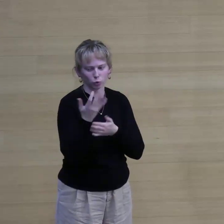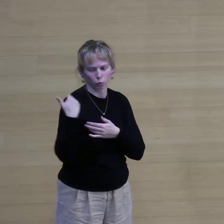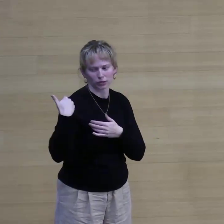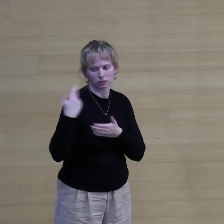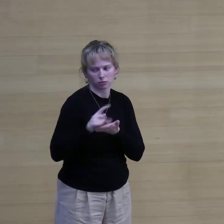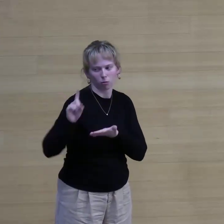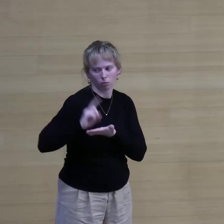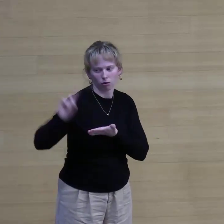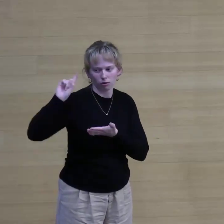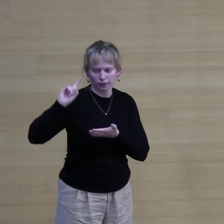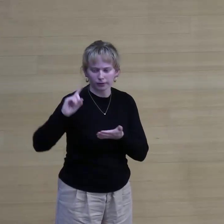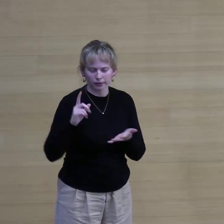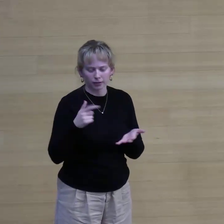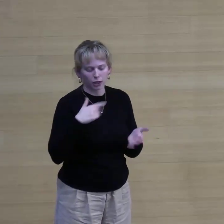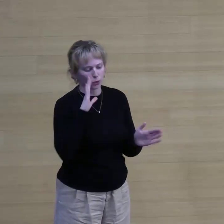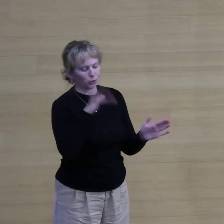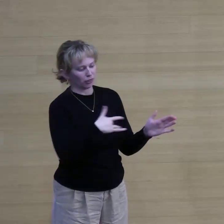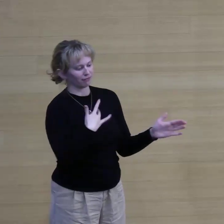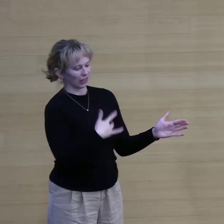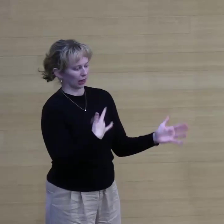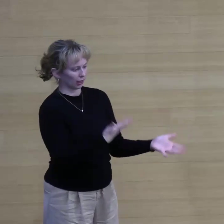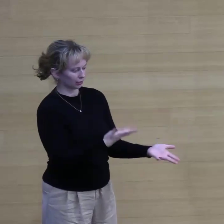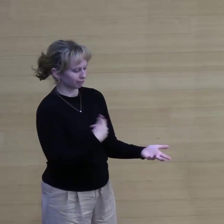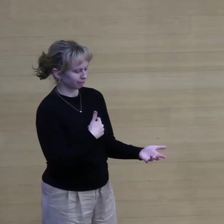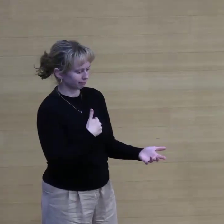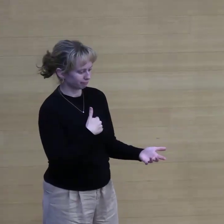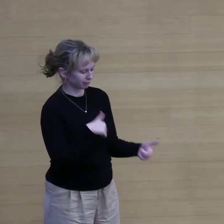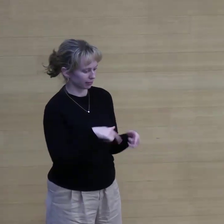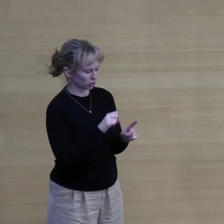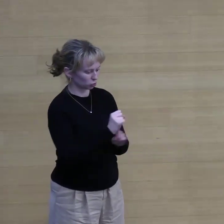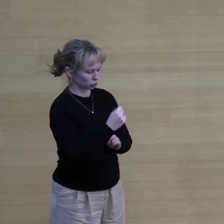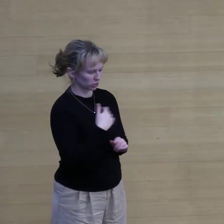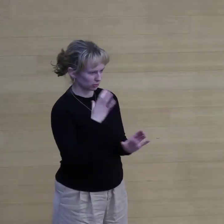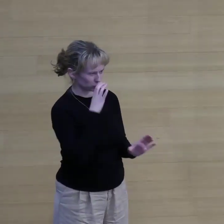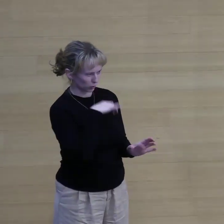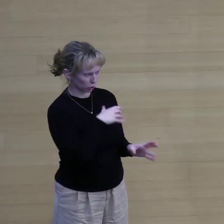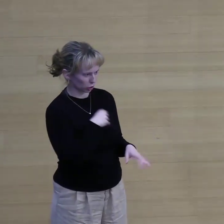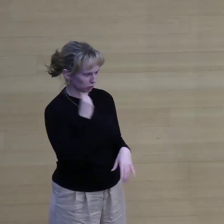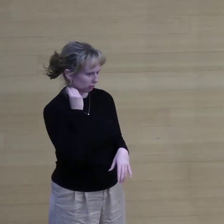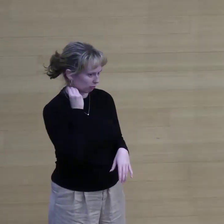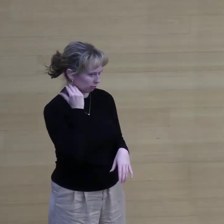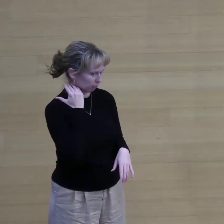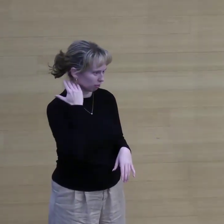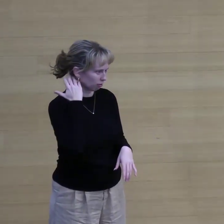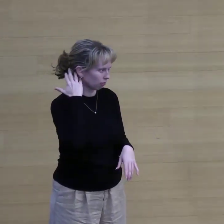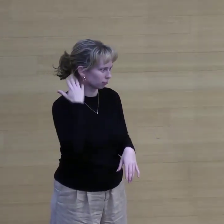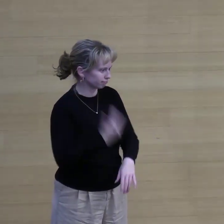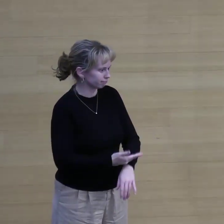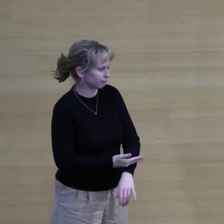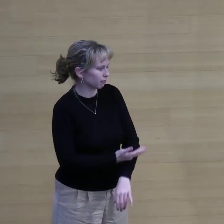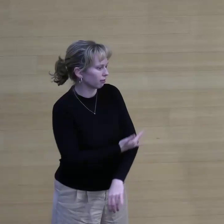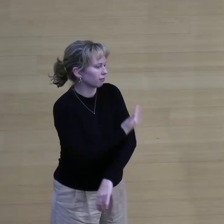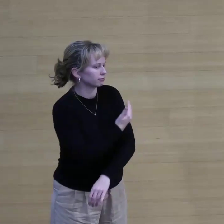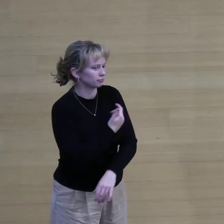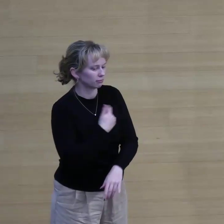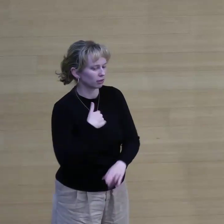And you know that feeling when like you're like, oh, this situation's getting kind of weird and the hair starts standing up on the back of your neck. I was